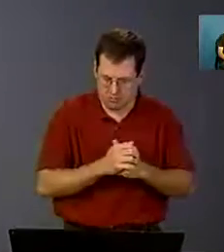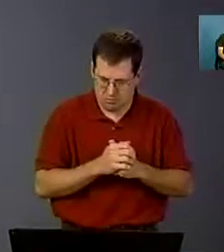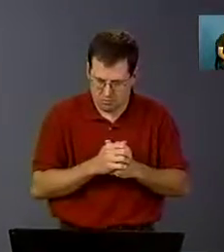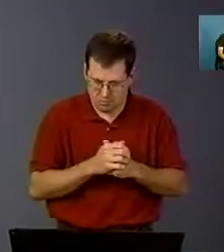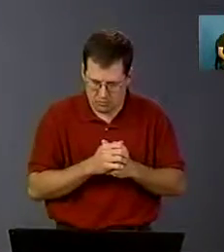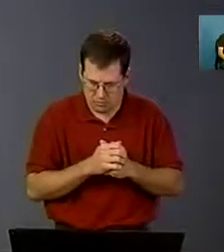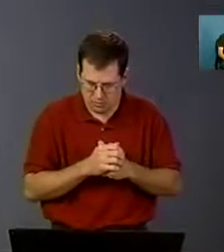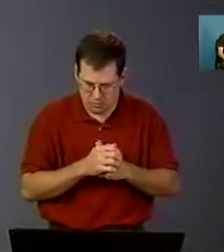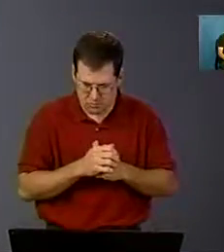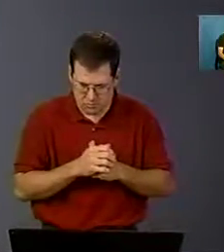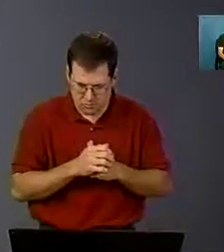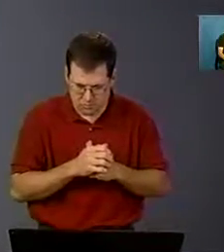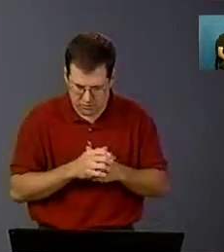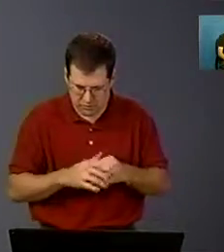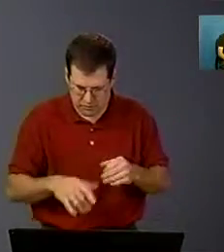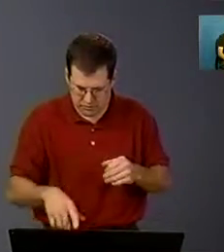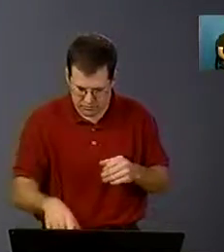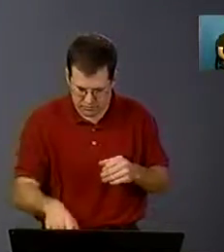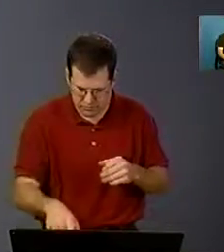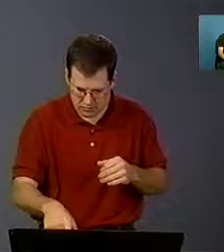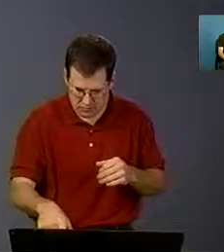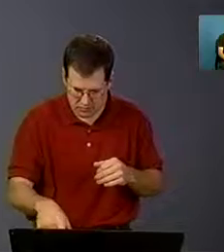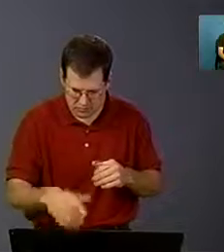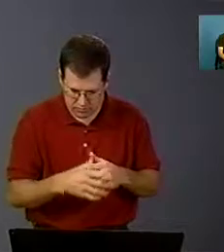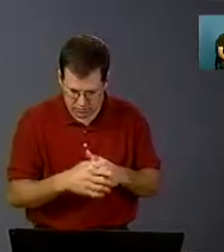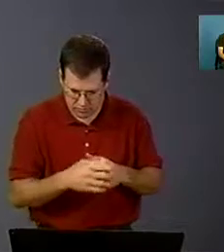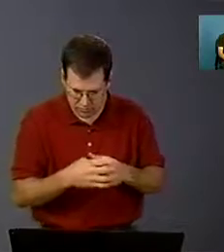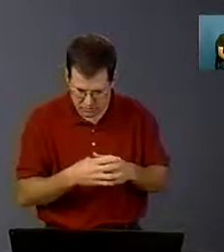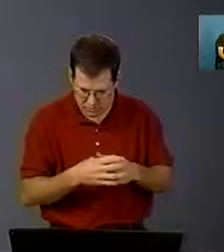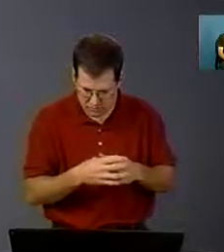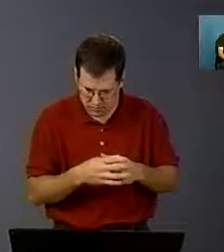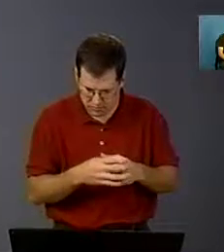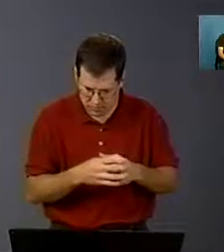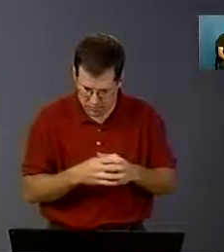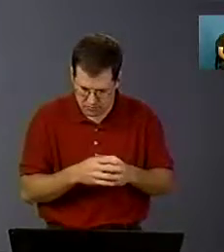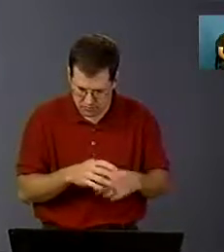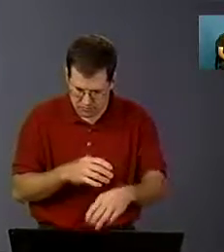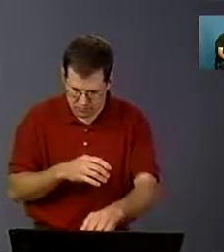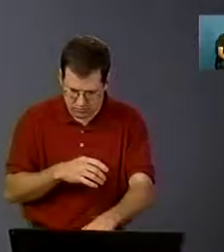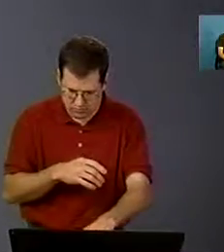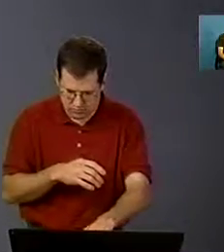Be careful, as some mechanics will try to add extra costs onto your vehicle which are not warranted.